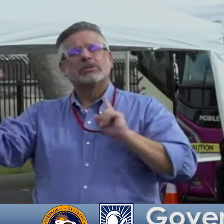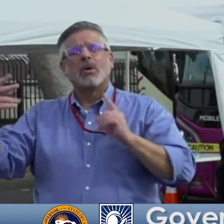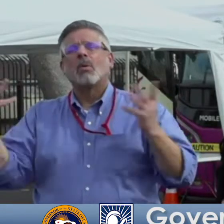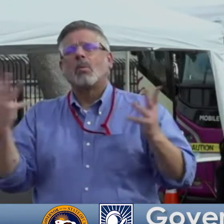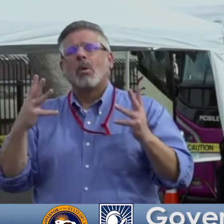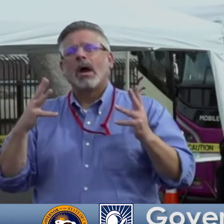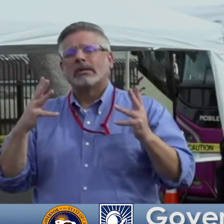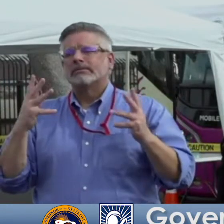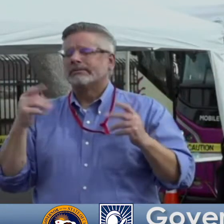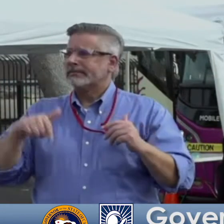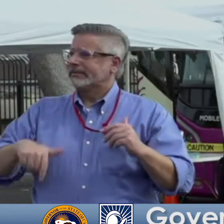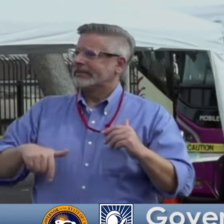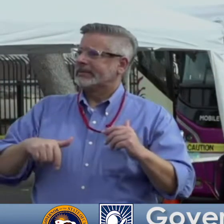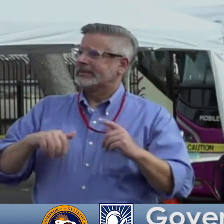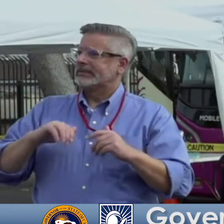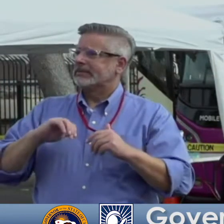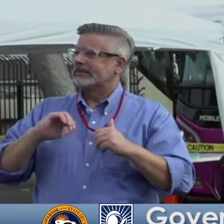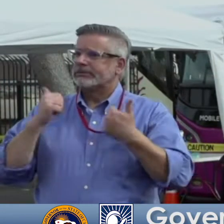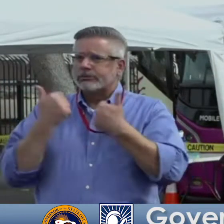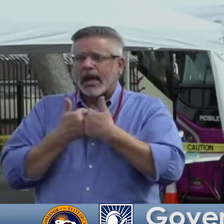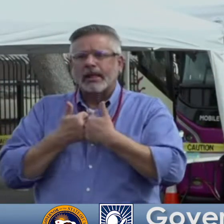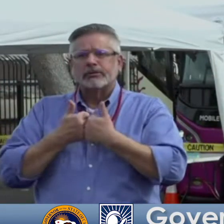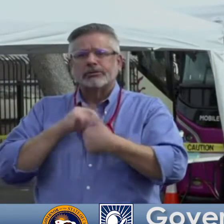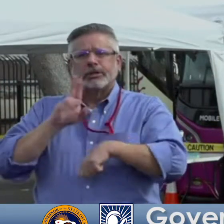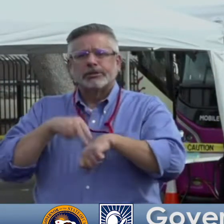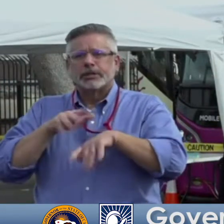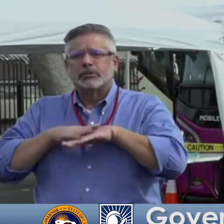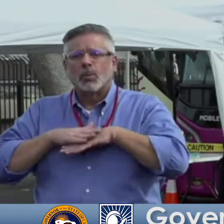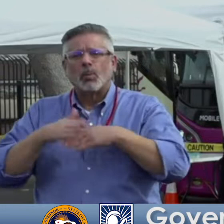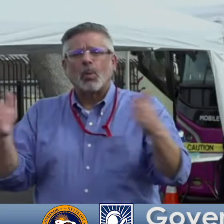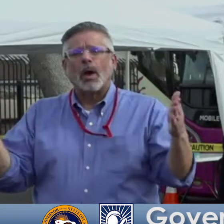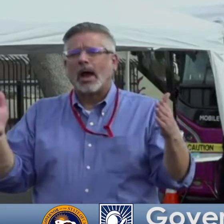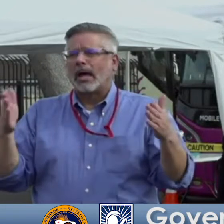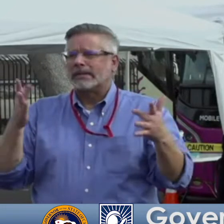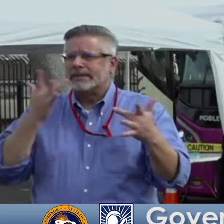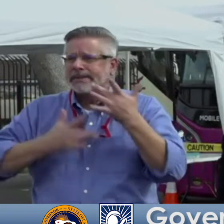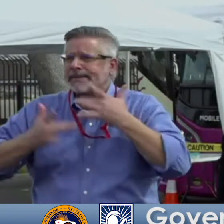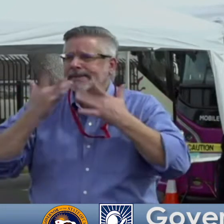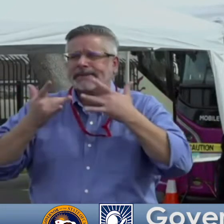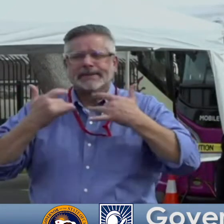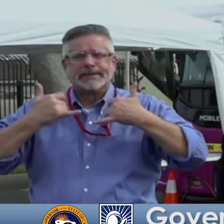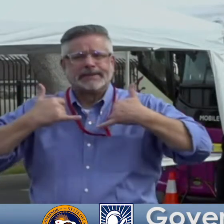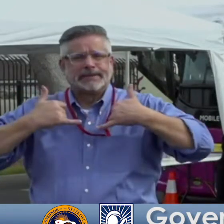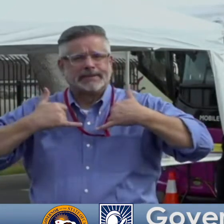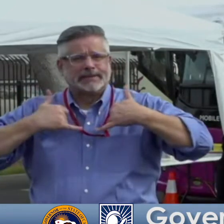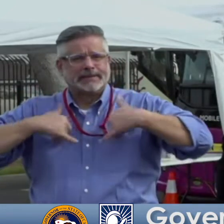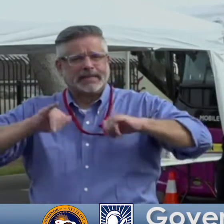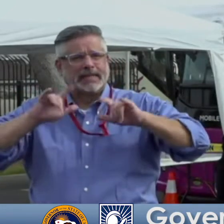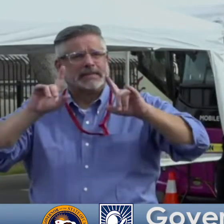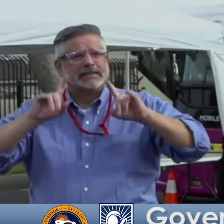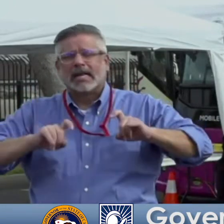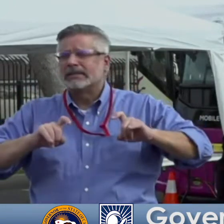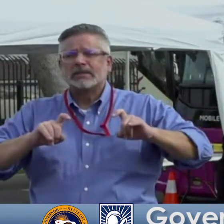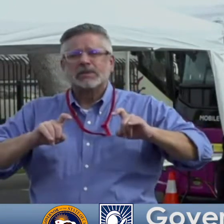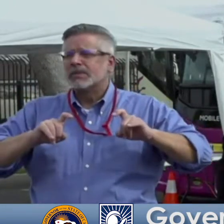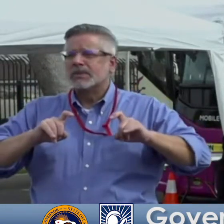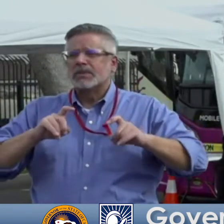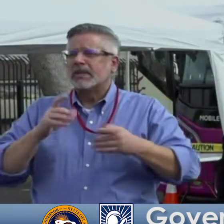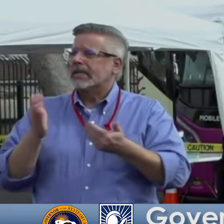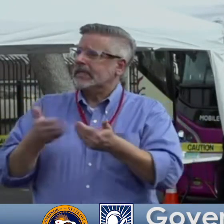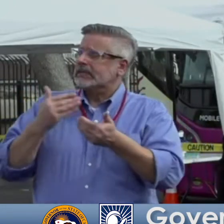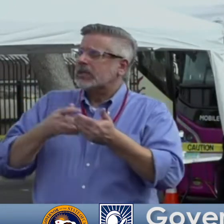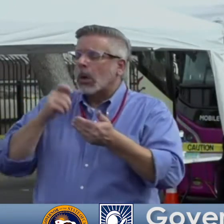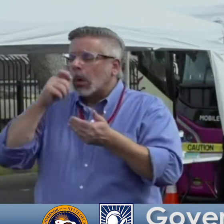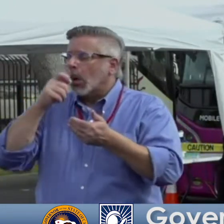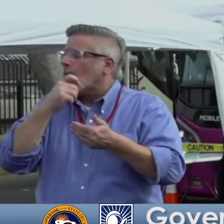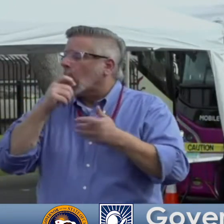we are up against nationwide in terms of the scarcity, particularly of over-the-counter tests. The fact that California